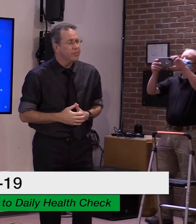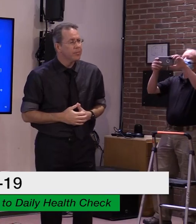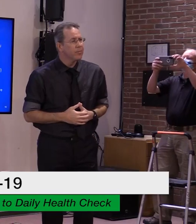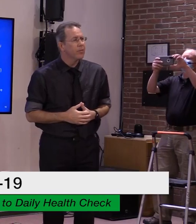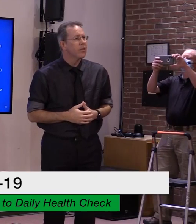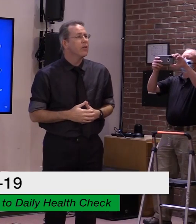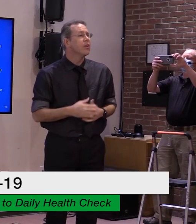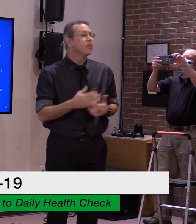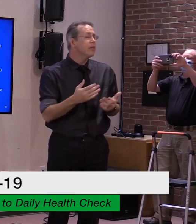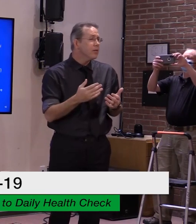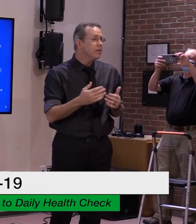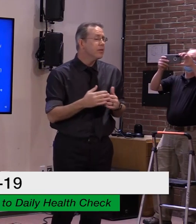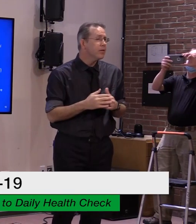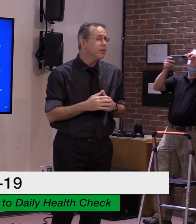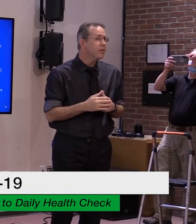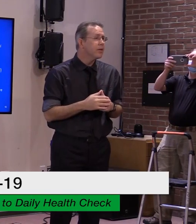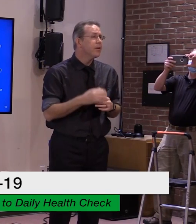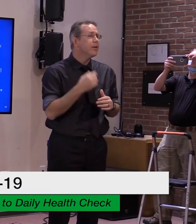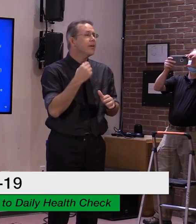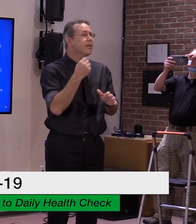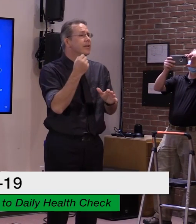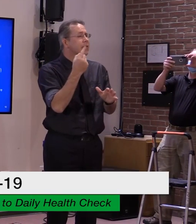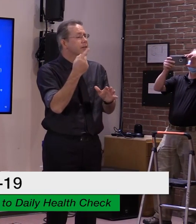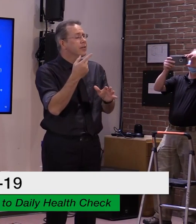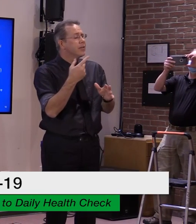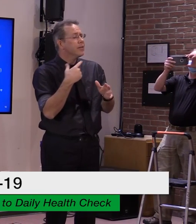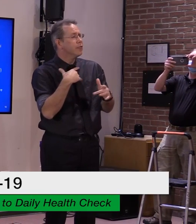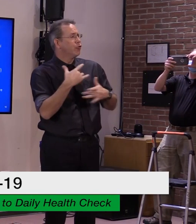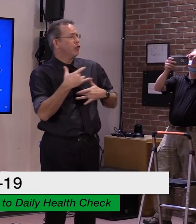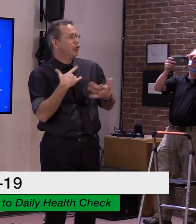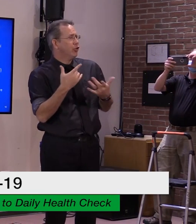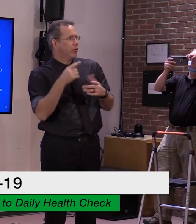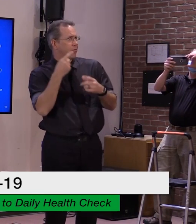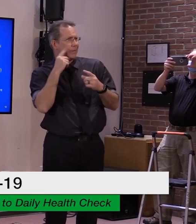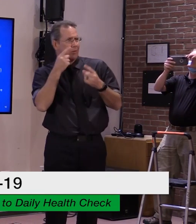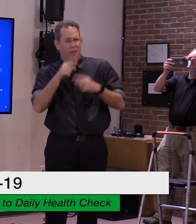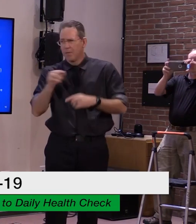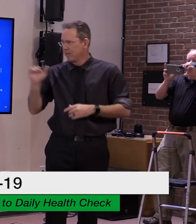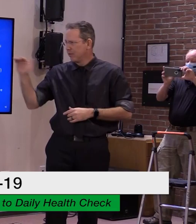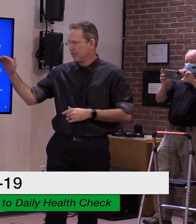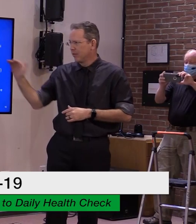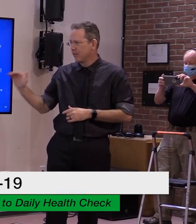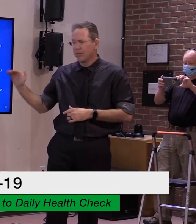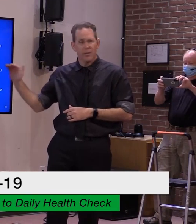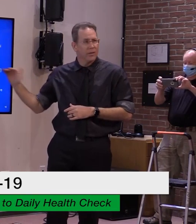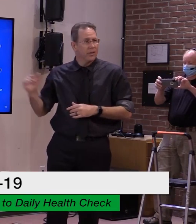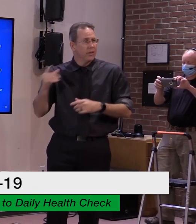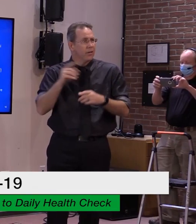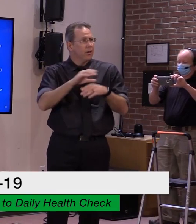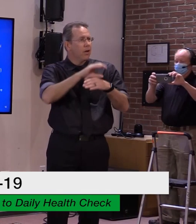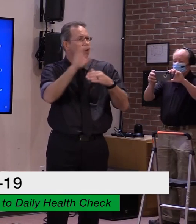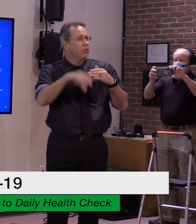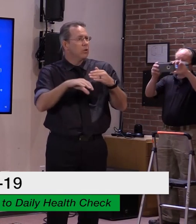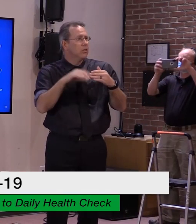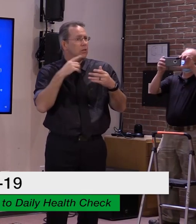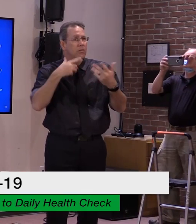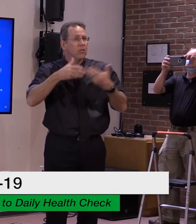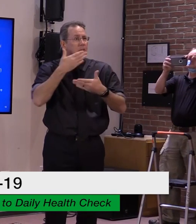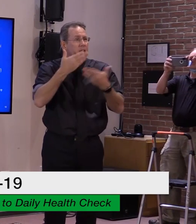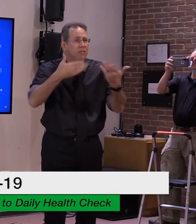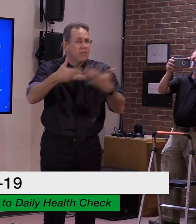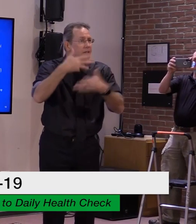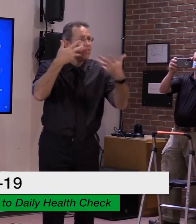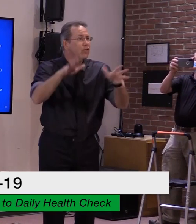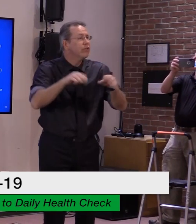would result in somewhere between 40 and 50 hospitalizations on average these are certainly numbers that are quite stark and